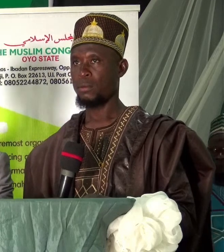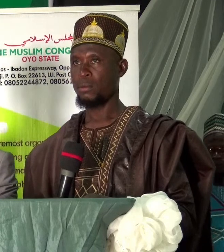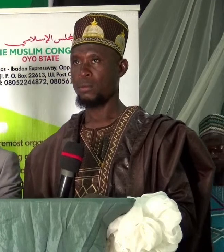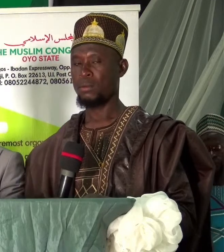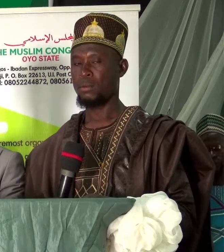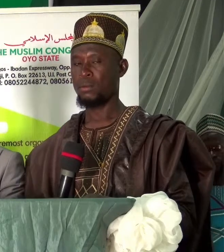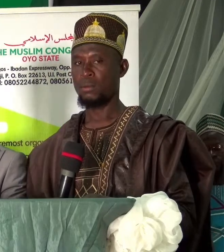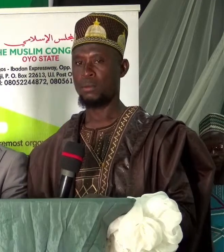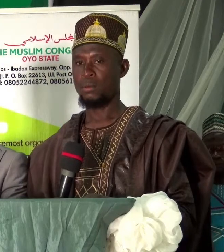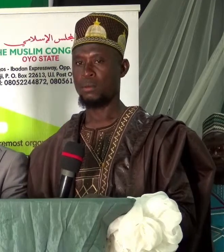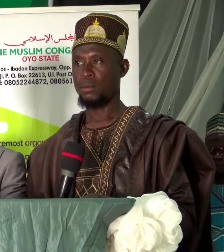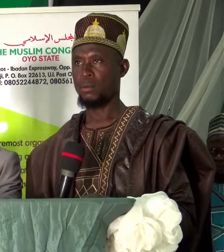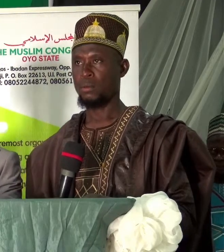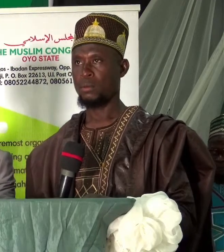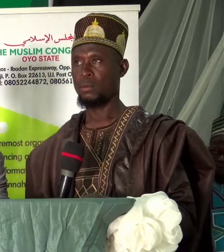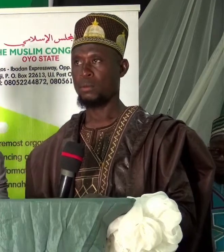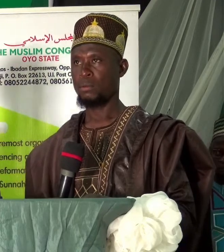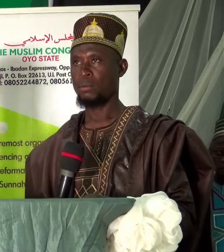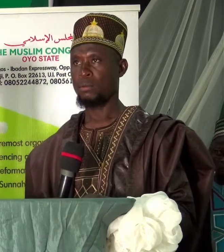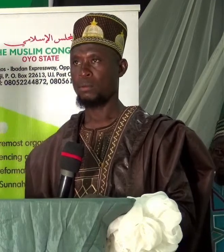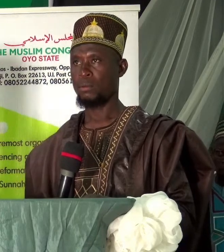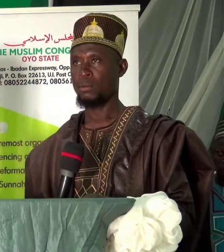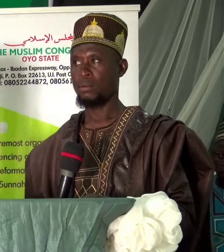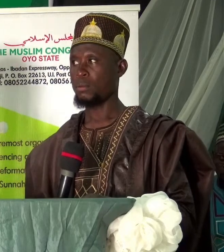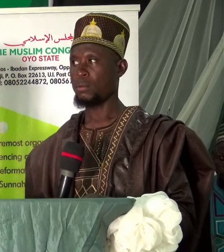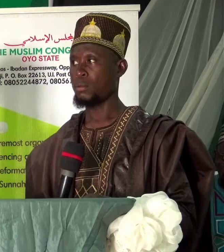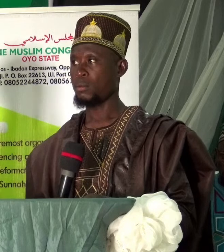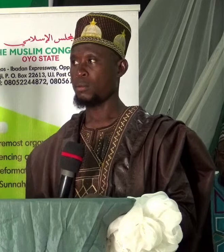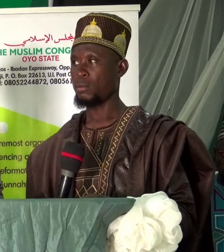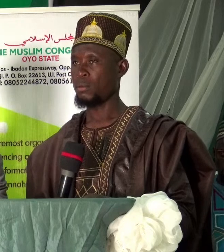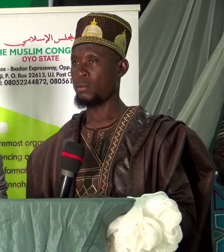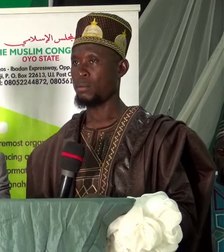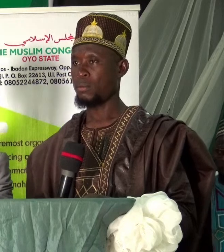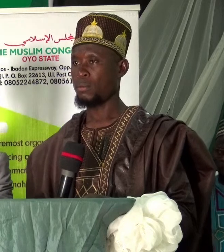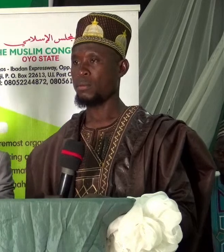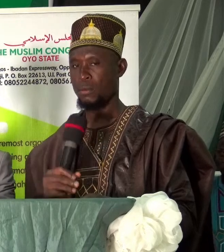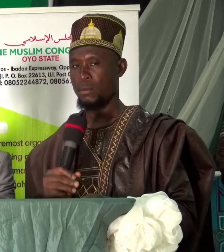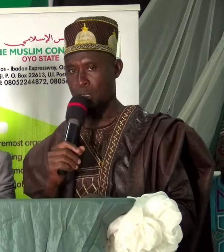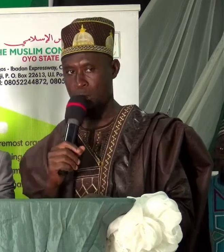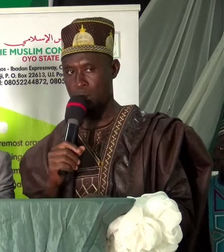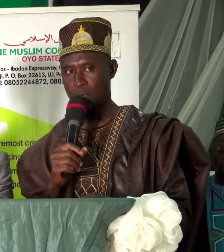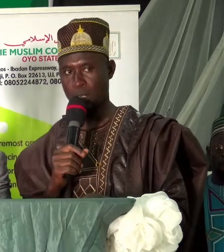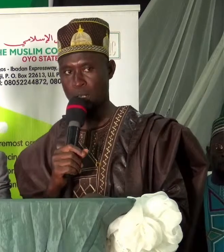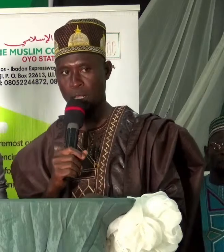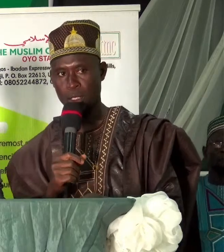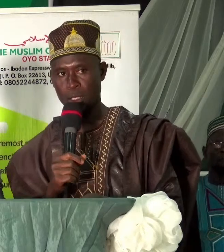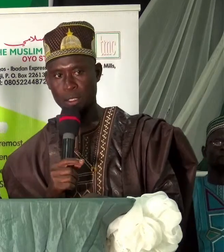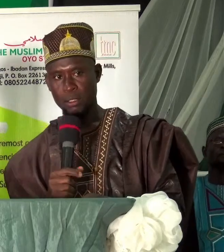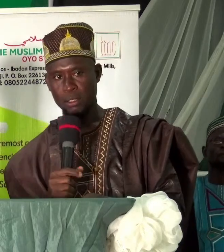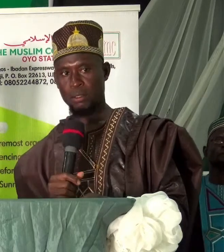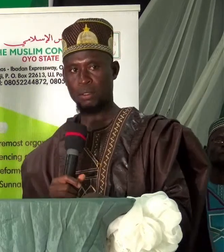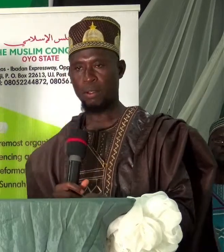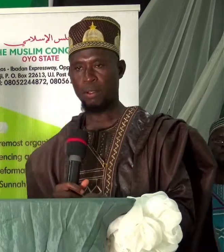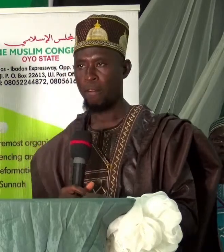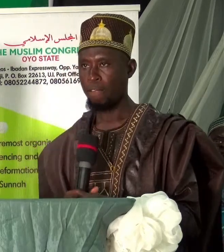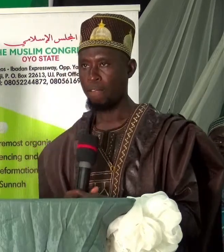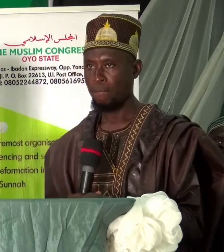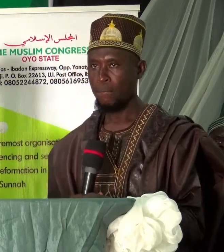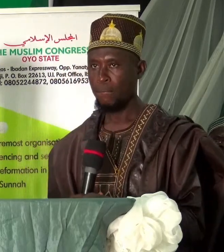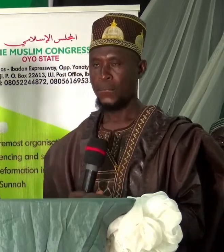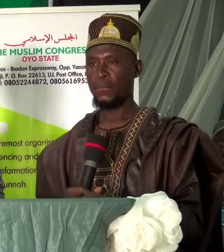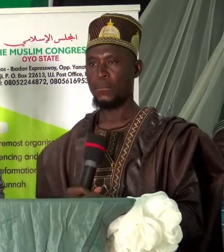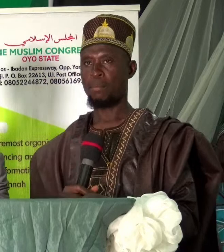you that today's program is going to be a very good turning point in the life